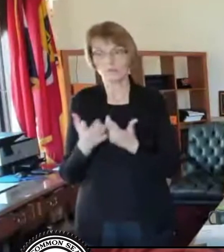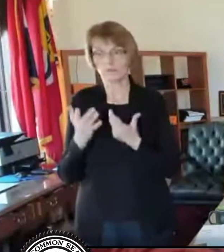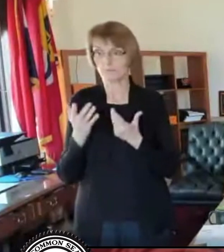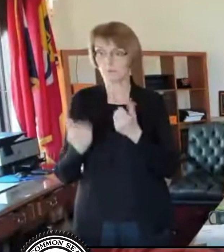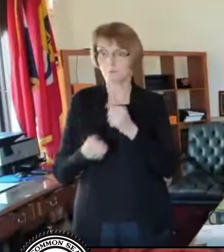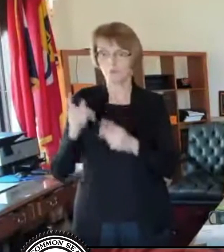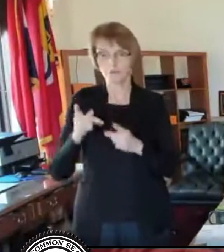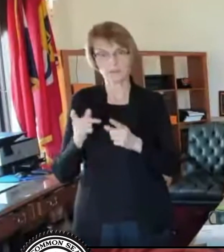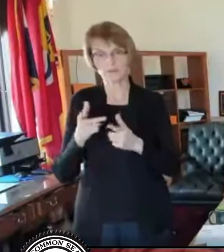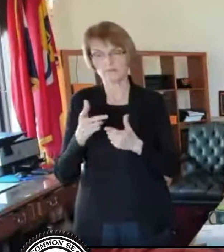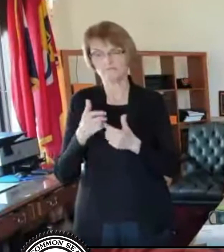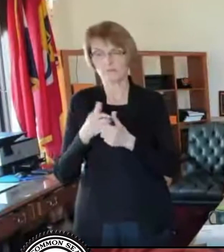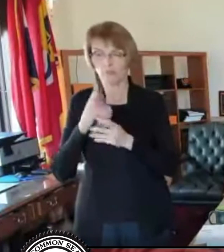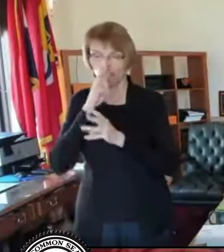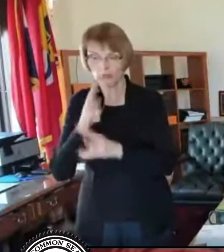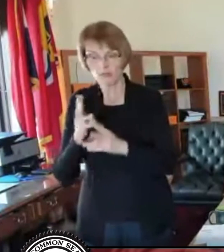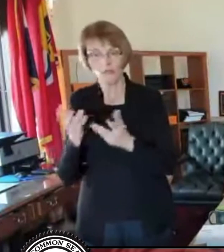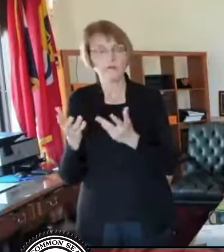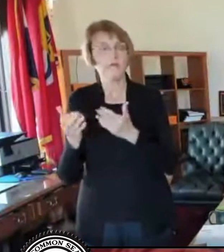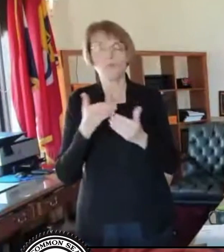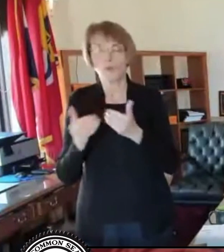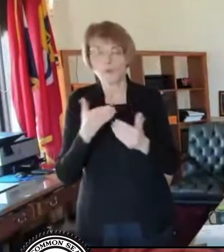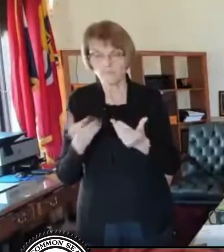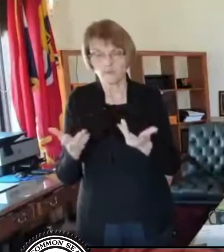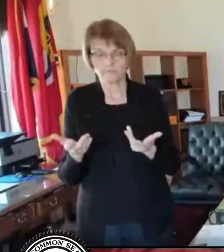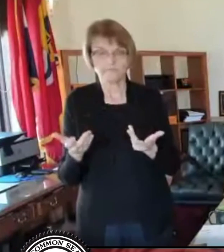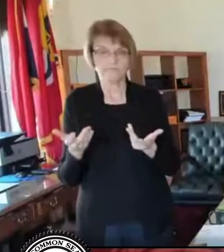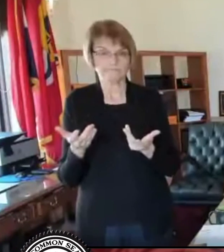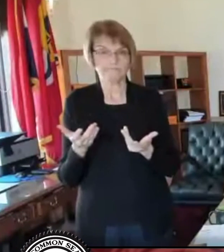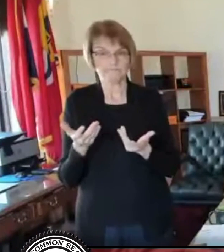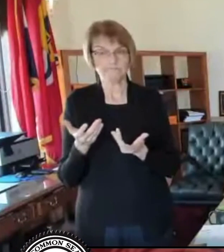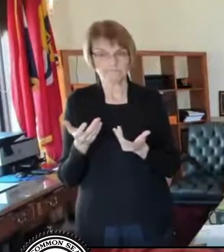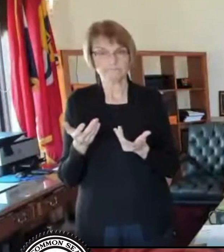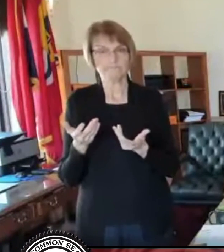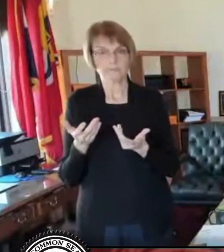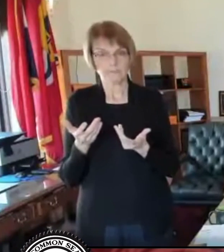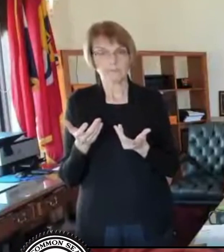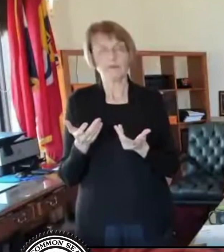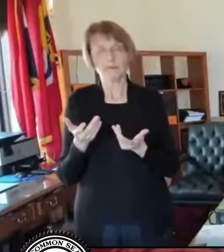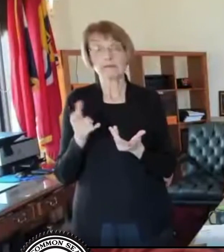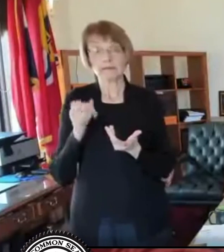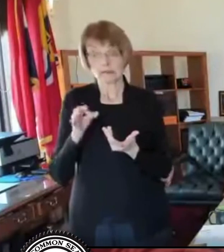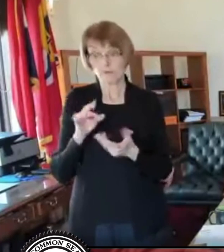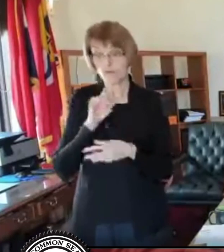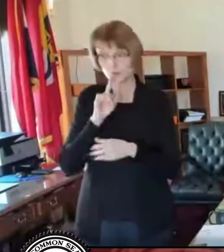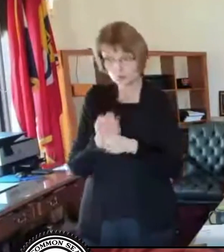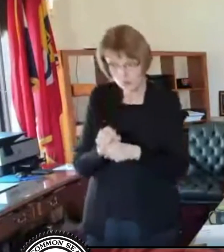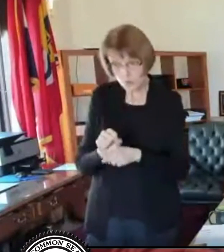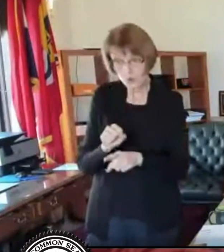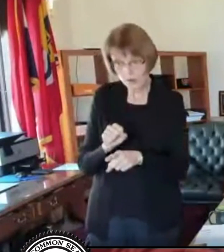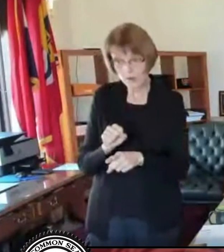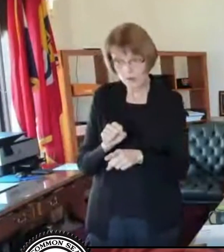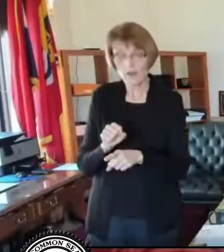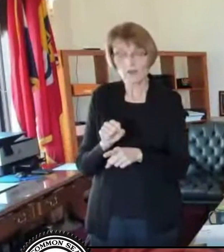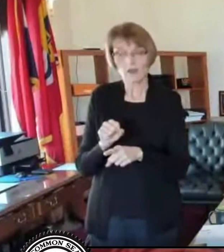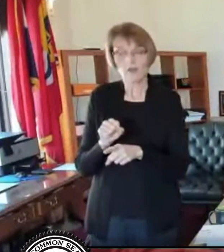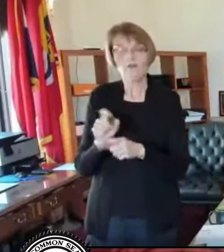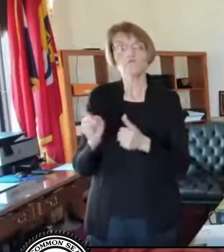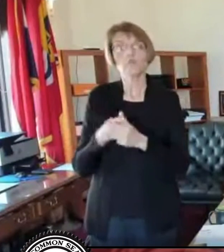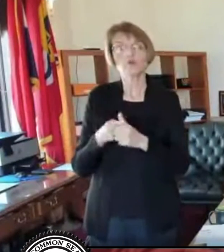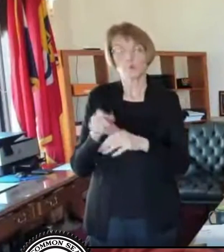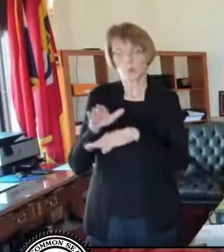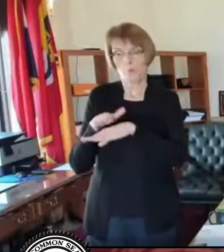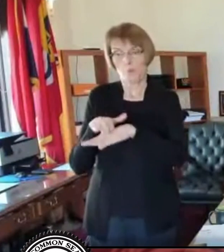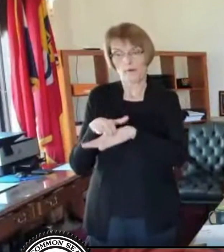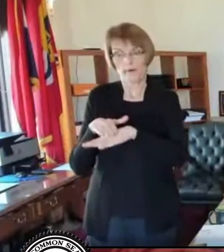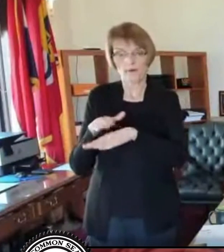masks. In which case, as you all know, you know, we first try to give them a warning, and then hopefully we don't have to